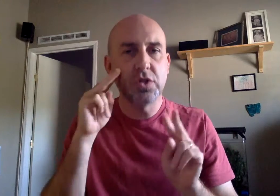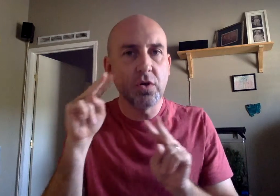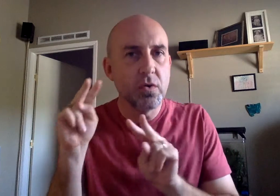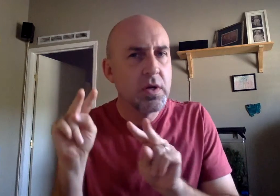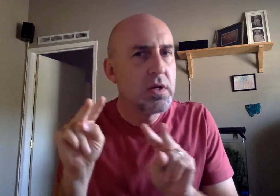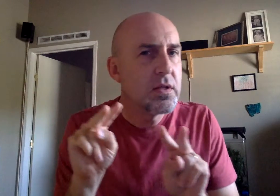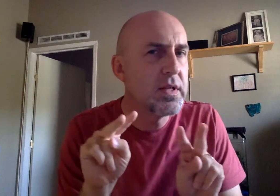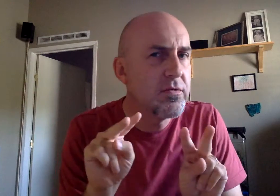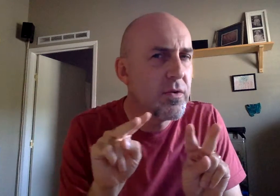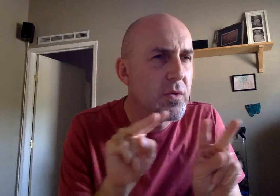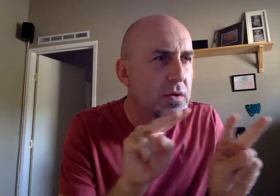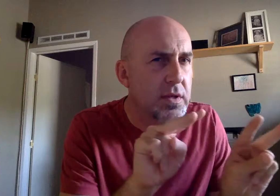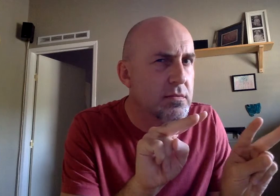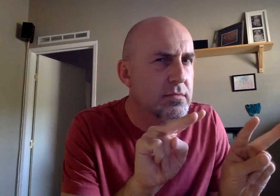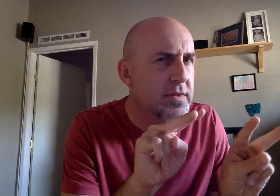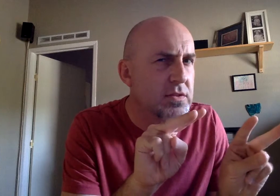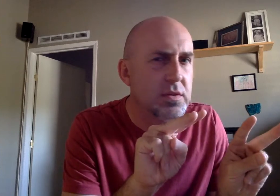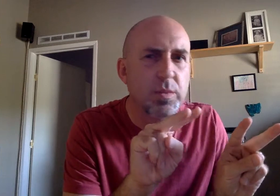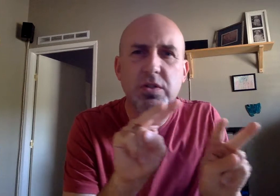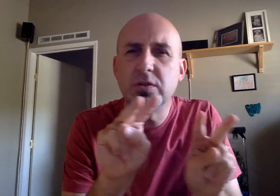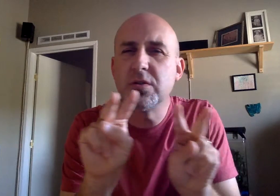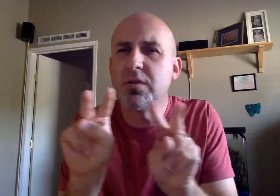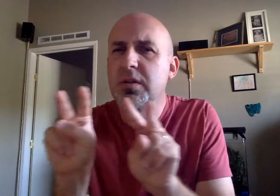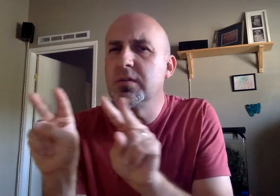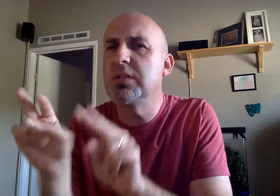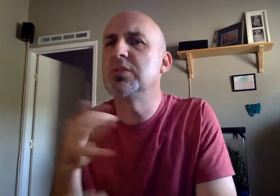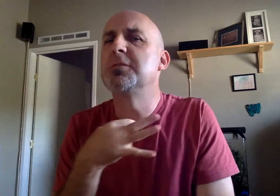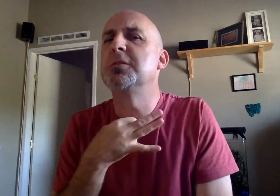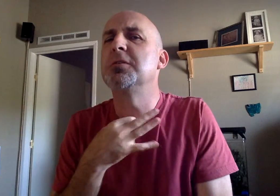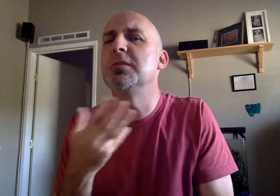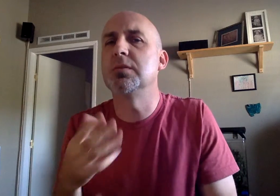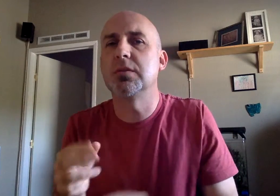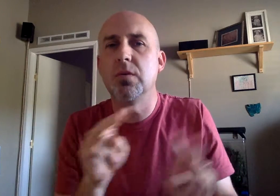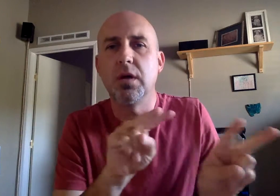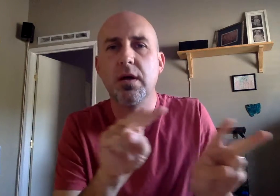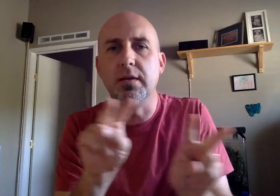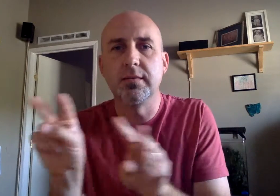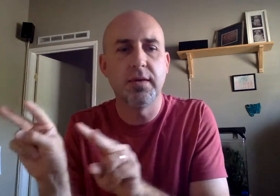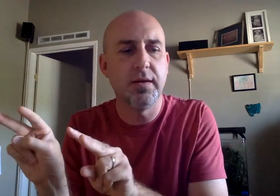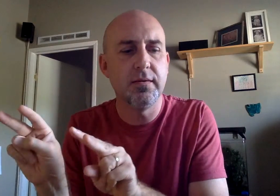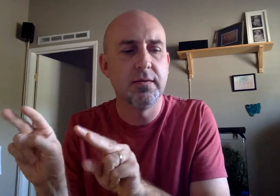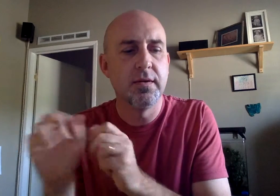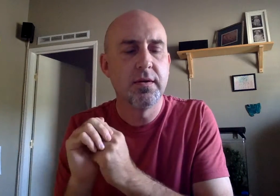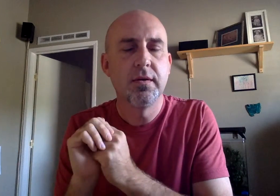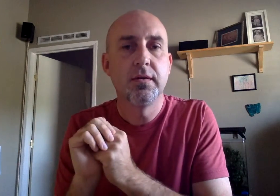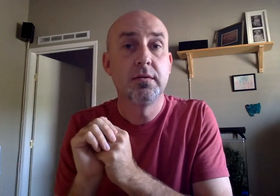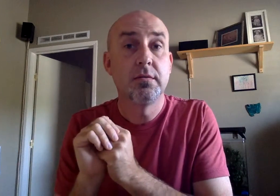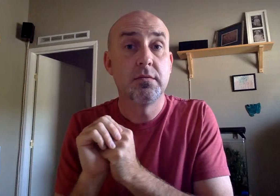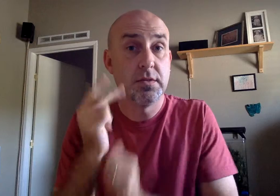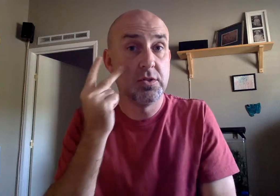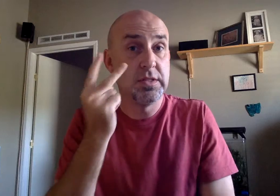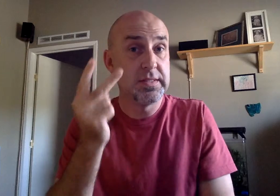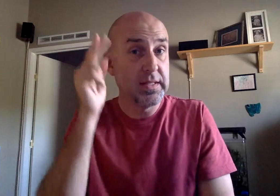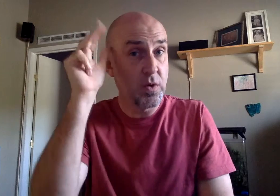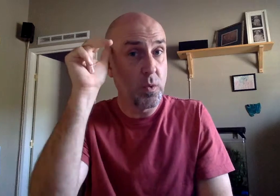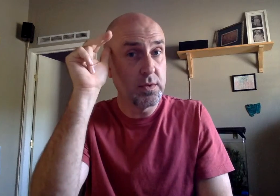show, lean forward, and facial expression. She's looking around. She's curious what's going on. Okay. Did she see the